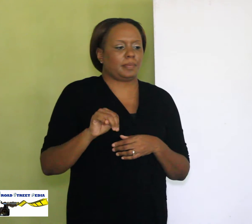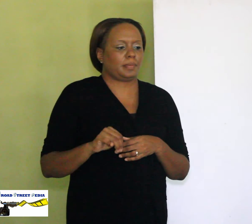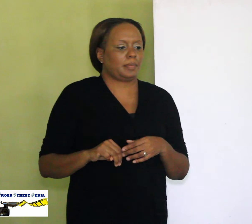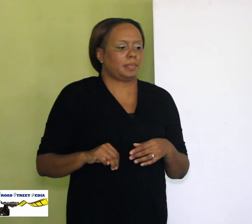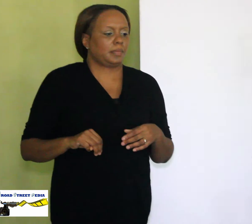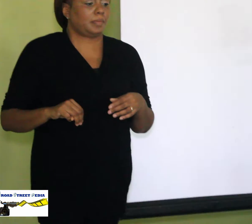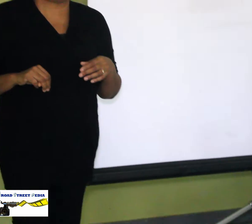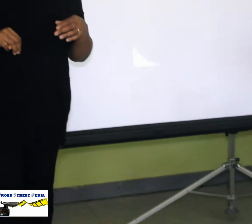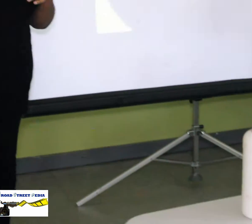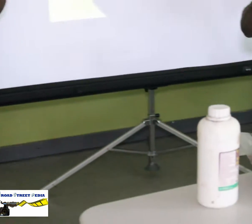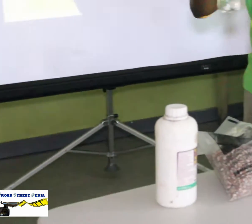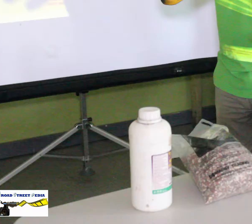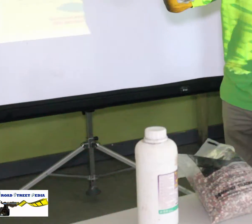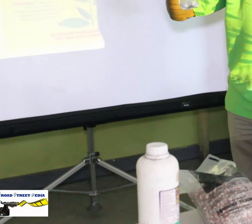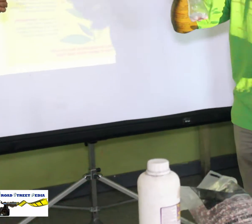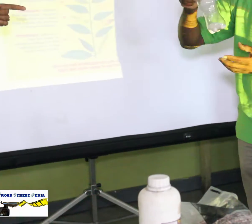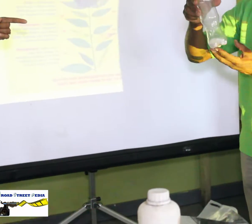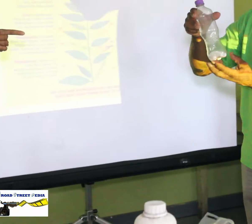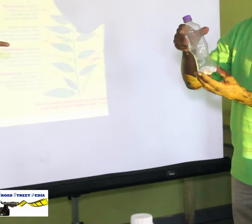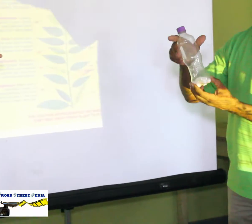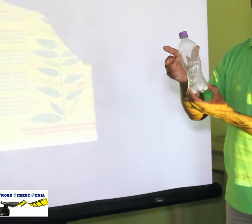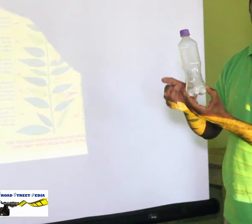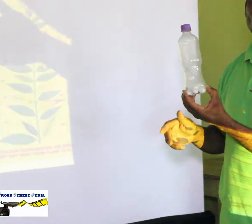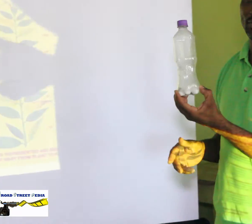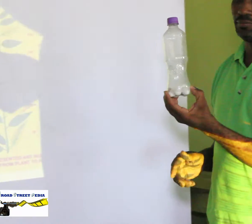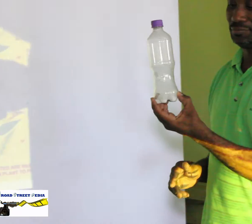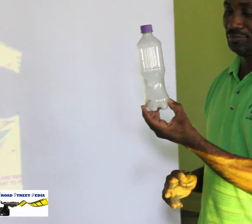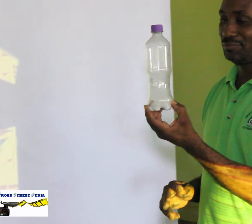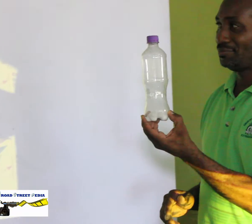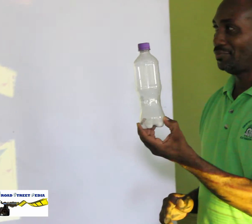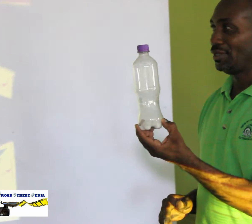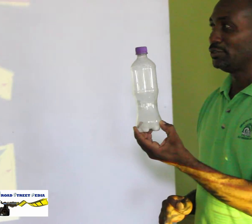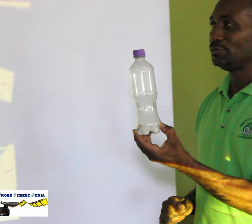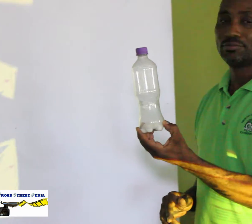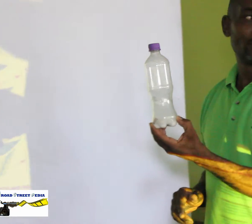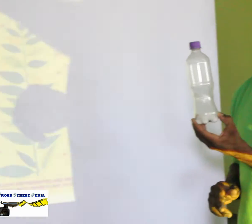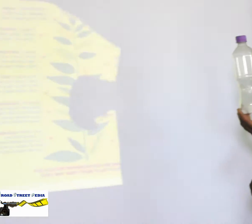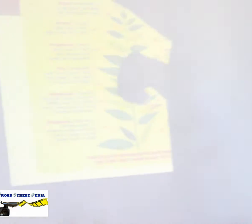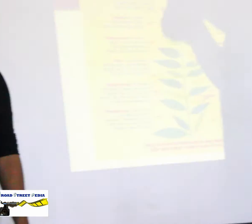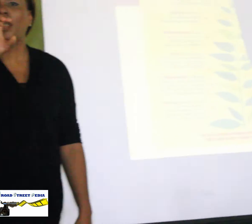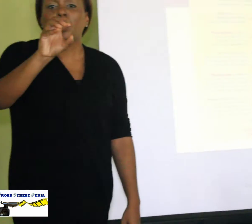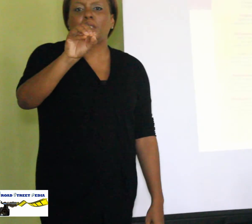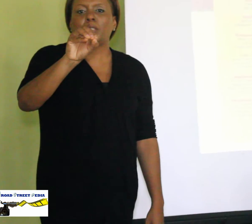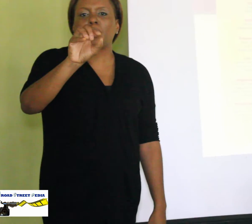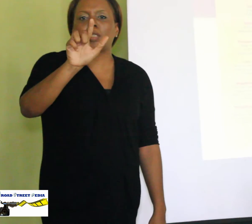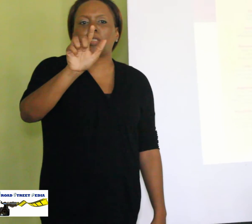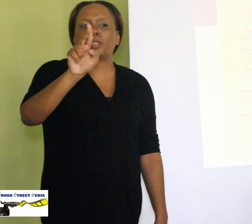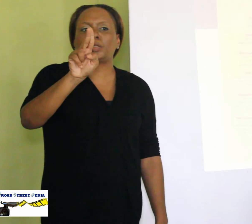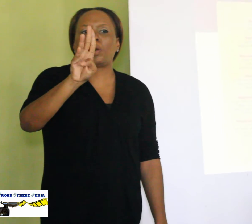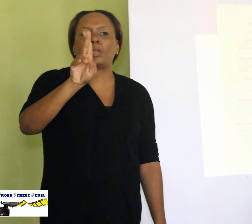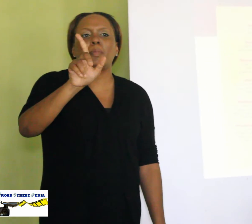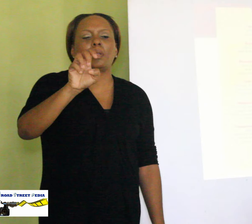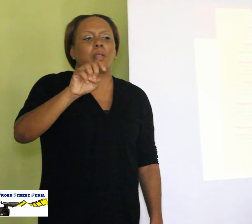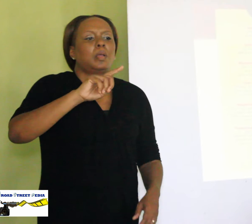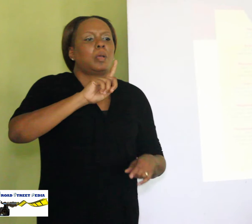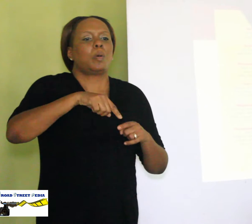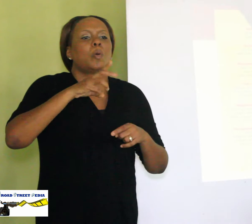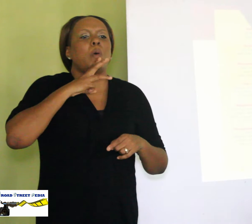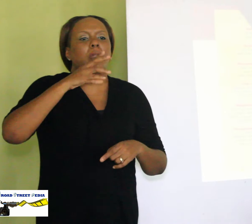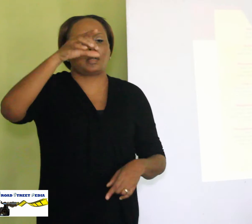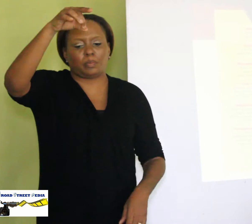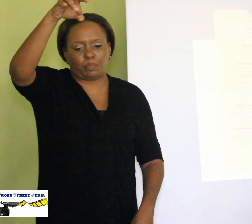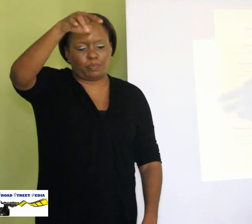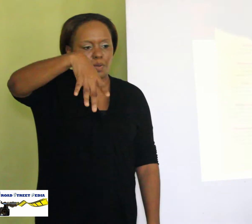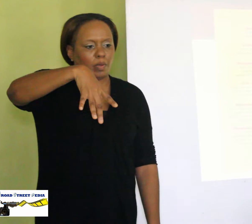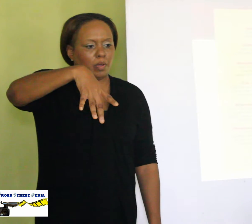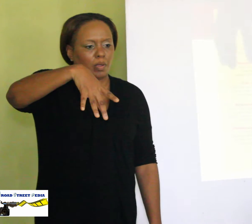This example we have here, this is the soluble one. When you put it in water, and you dissolve